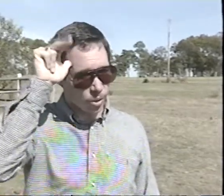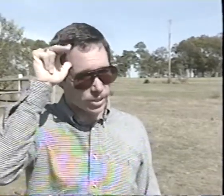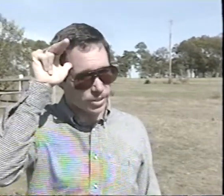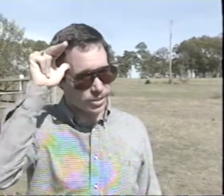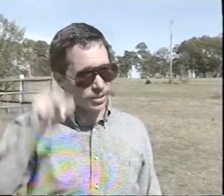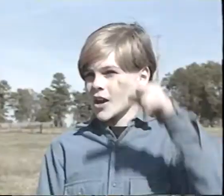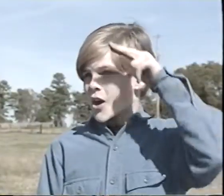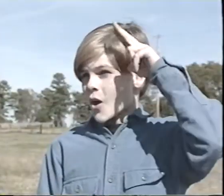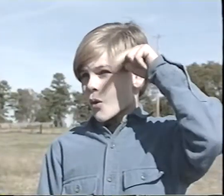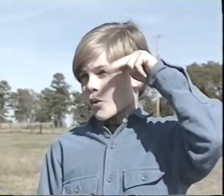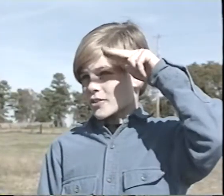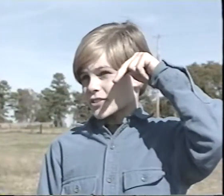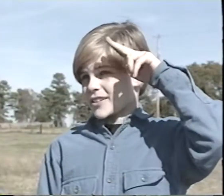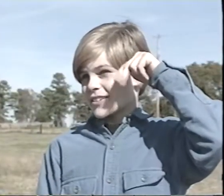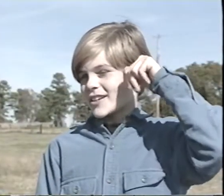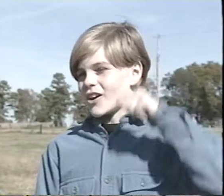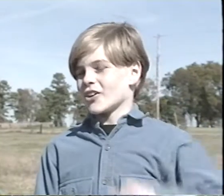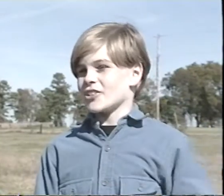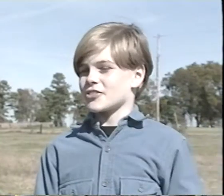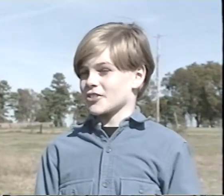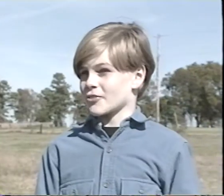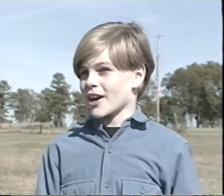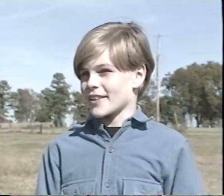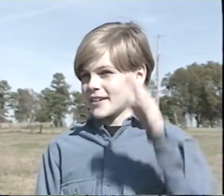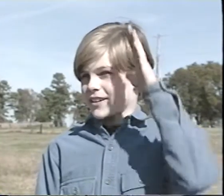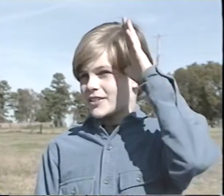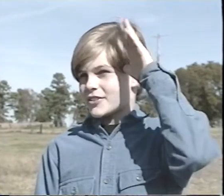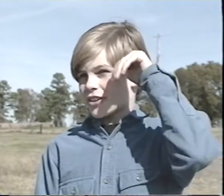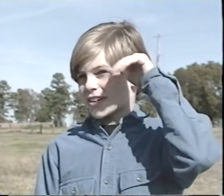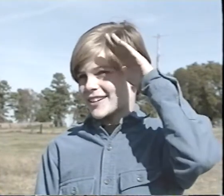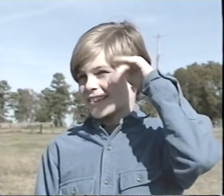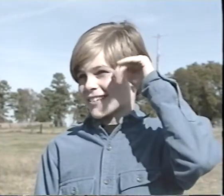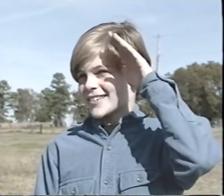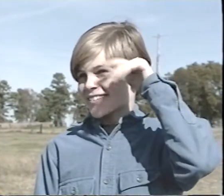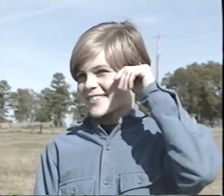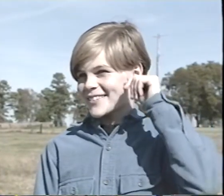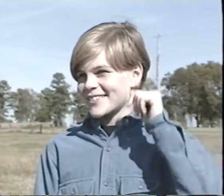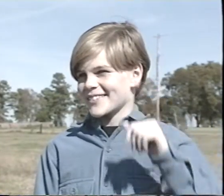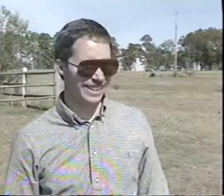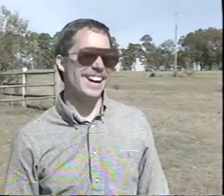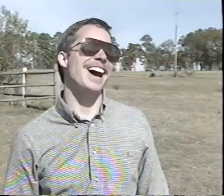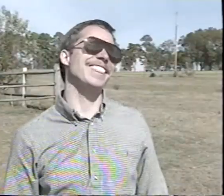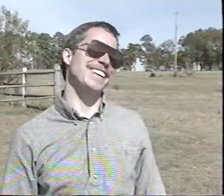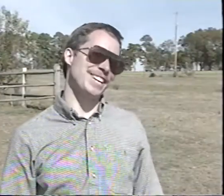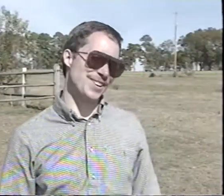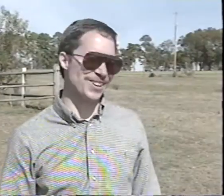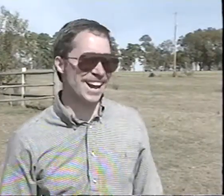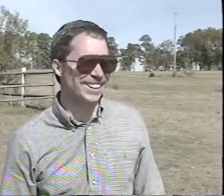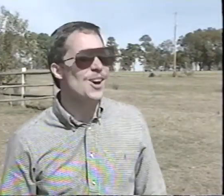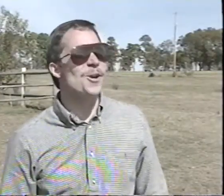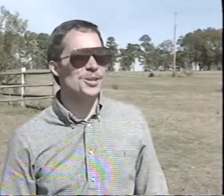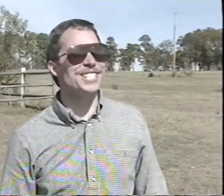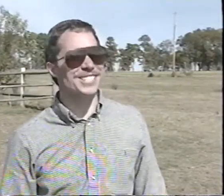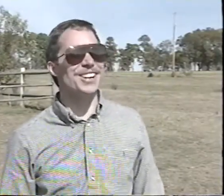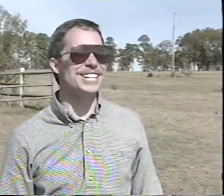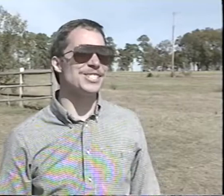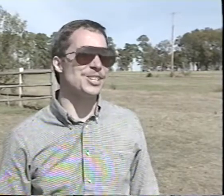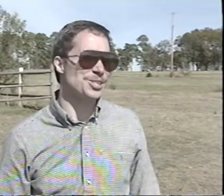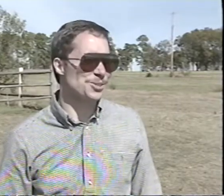horse. Horses are easier to ride than donkeys. I think you're right. Horses are easier to ride